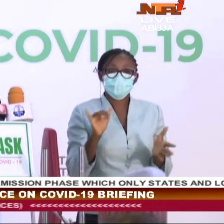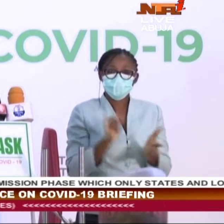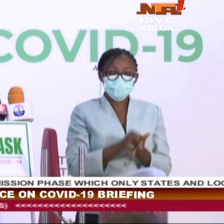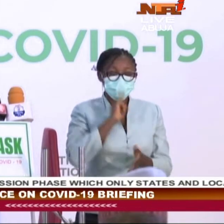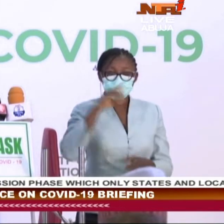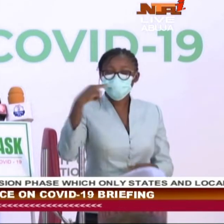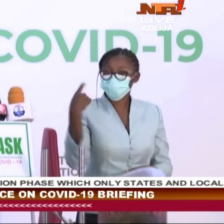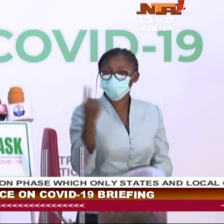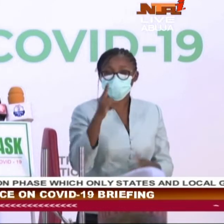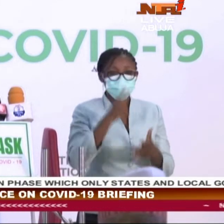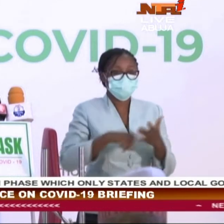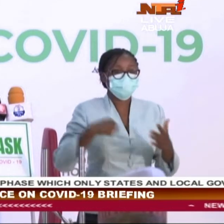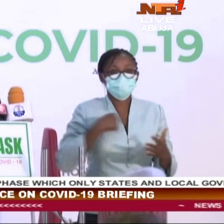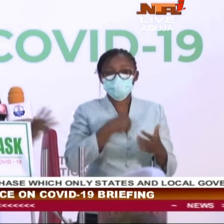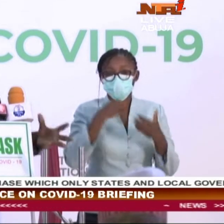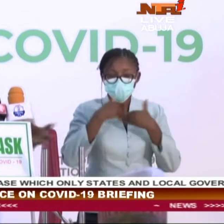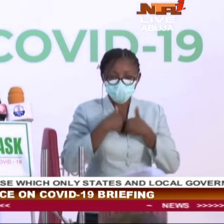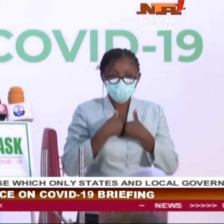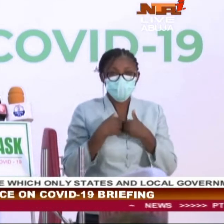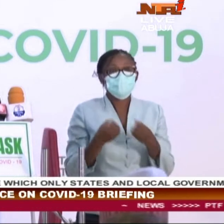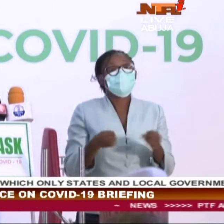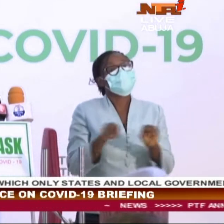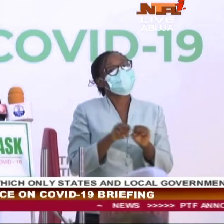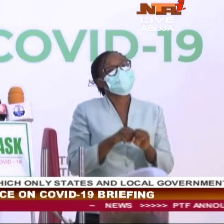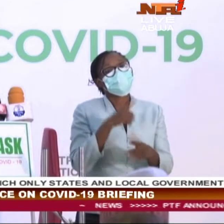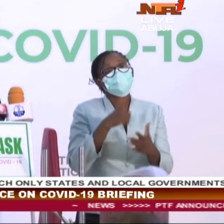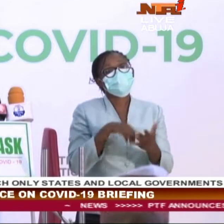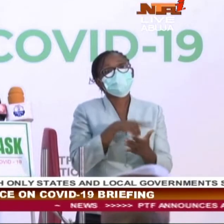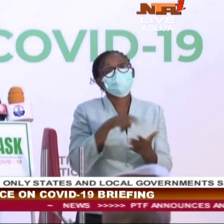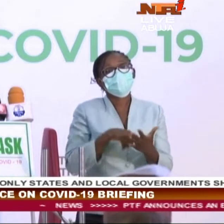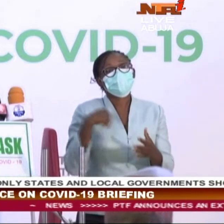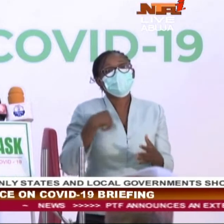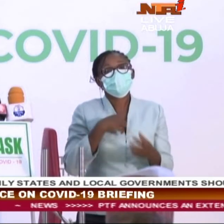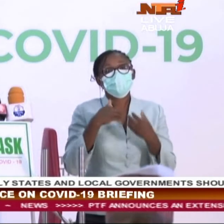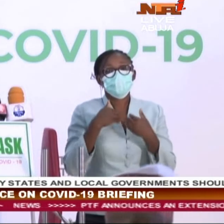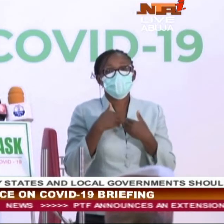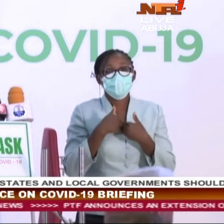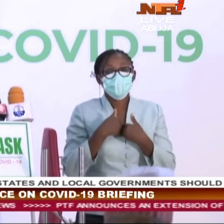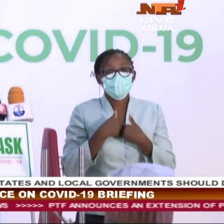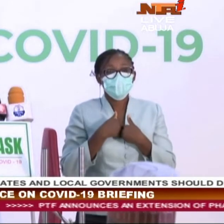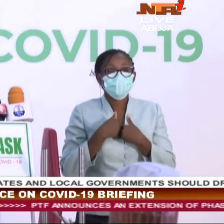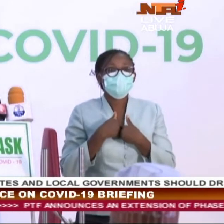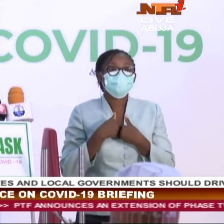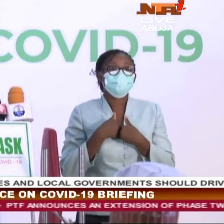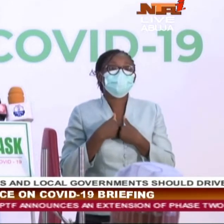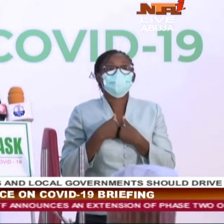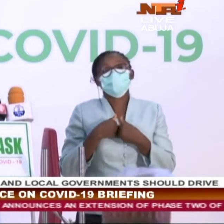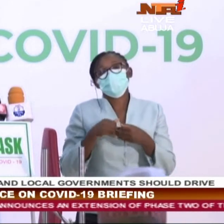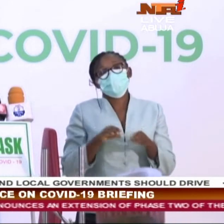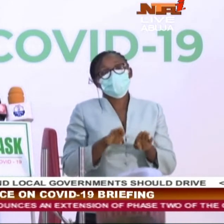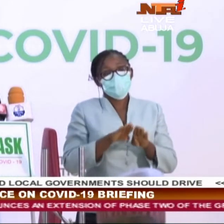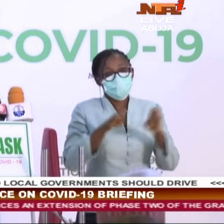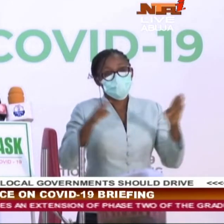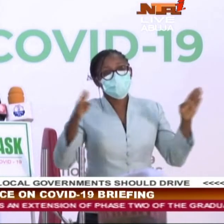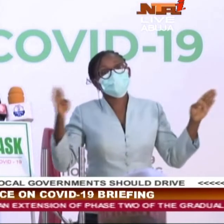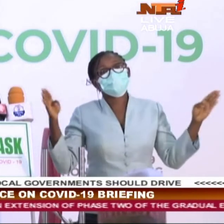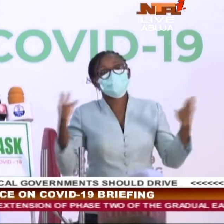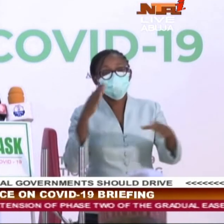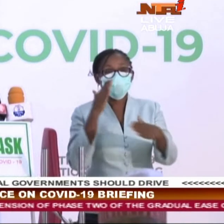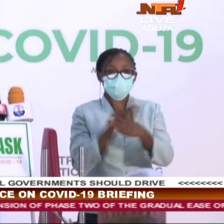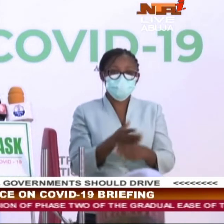the only thing you have. So even when we have secured this extension of